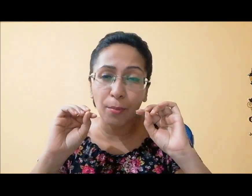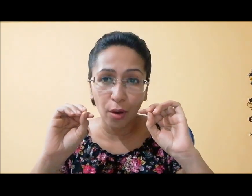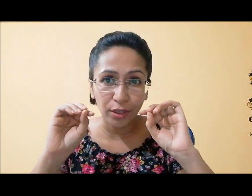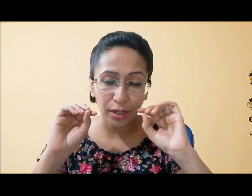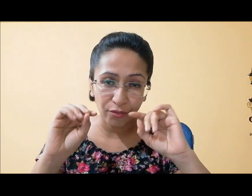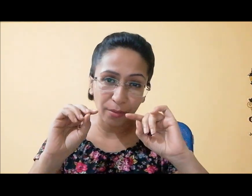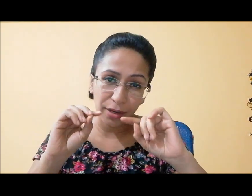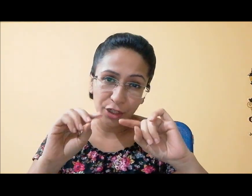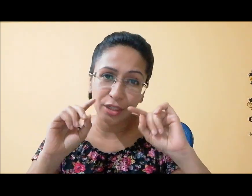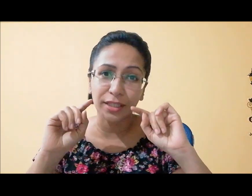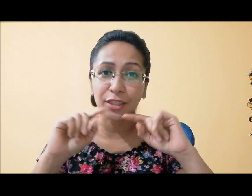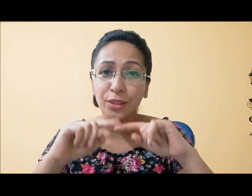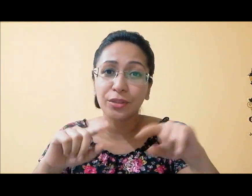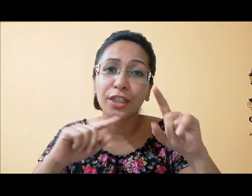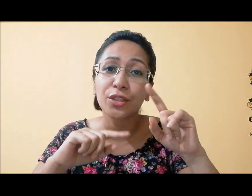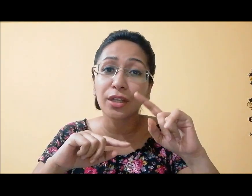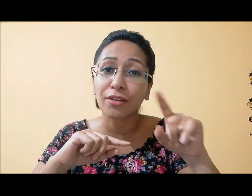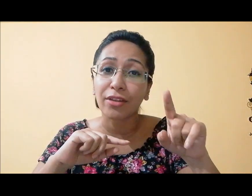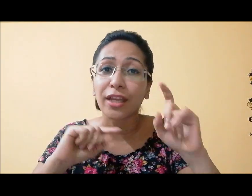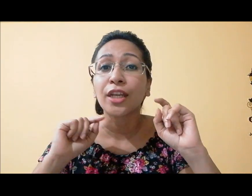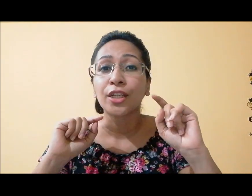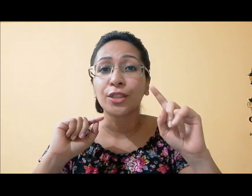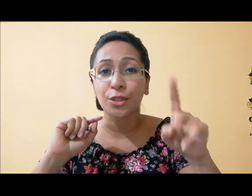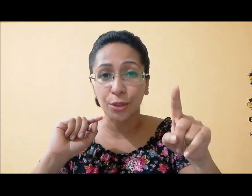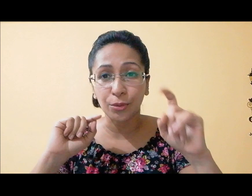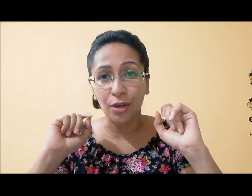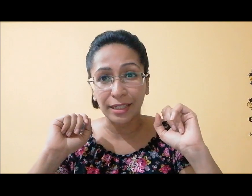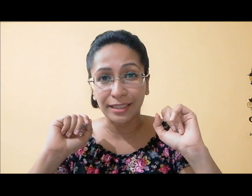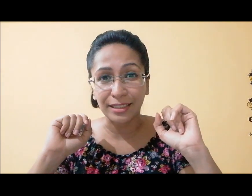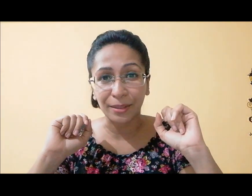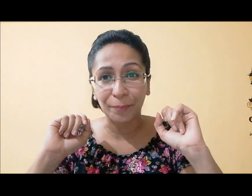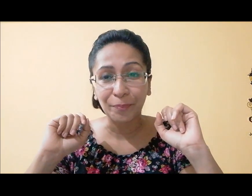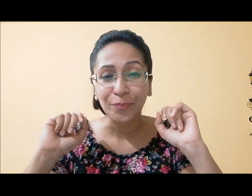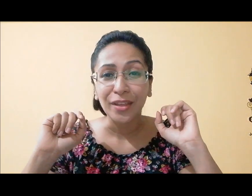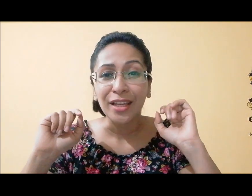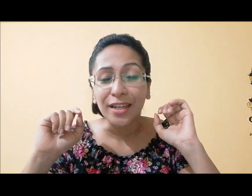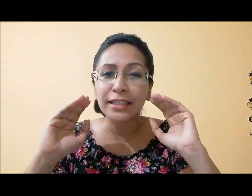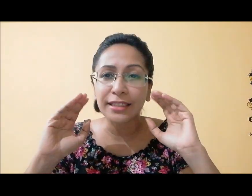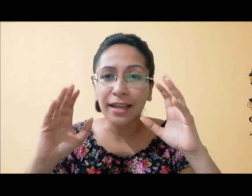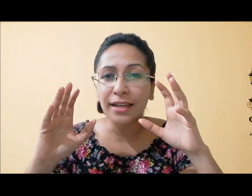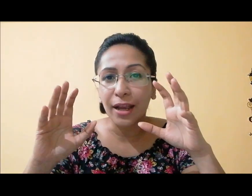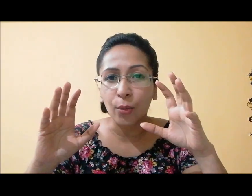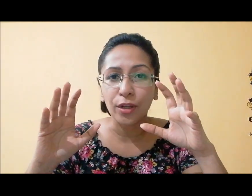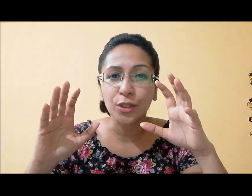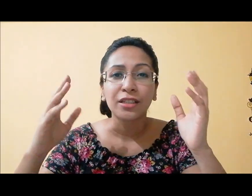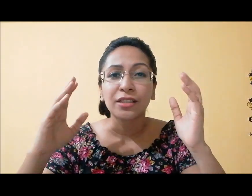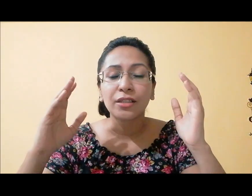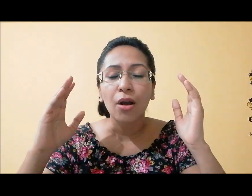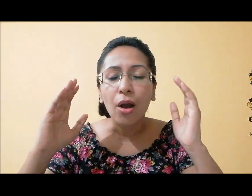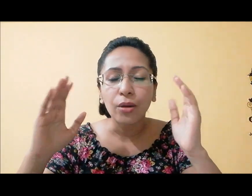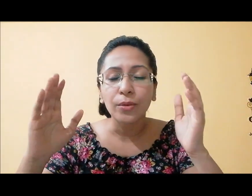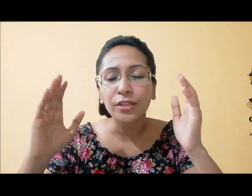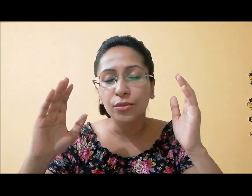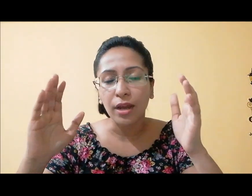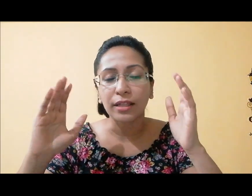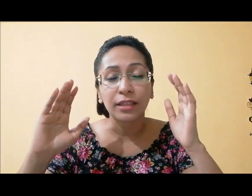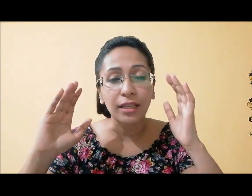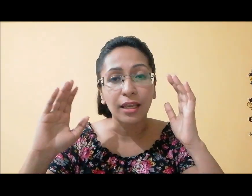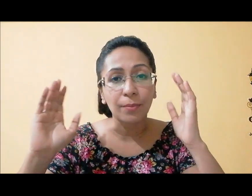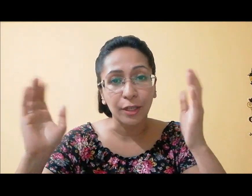important information that you need to convey to your listener. Now, in sign language, always try and think in